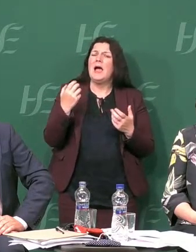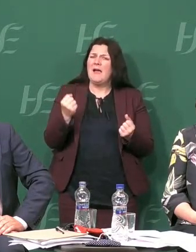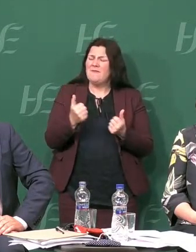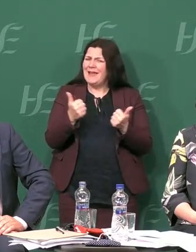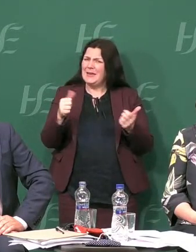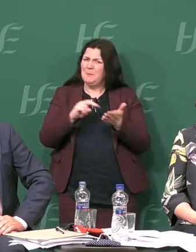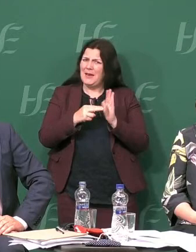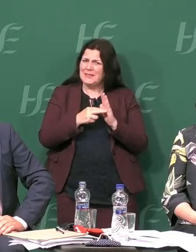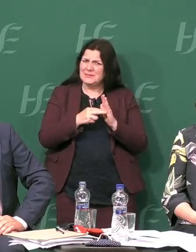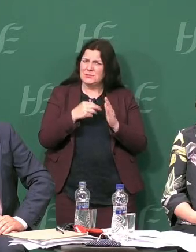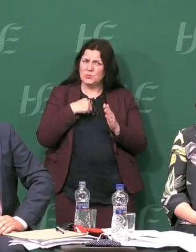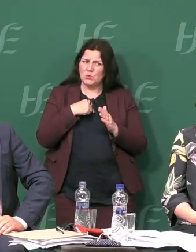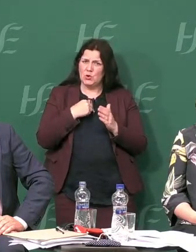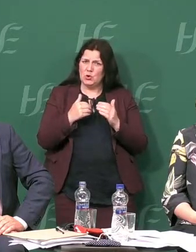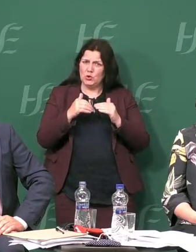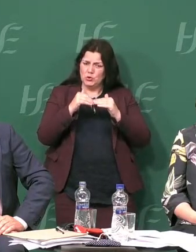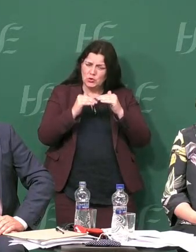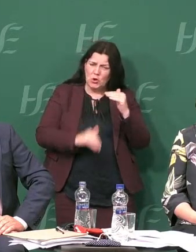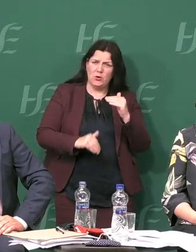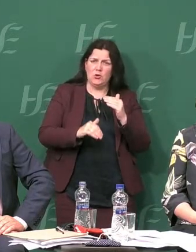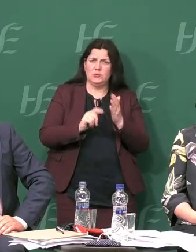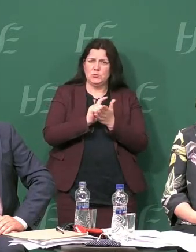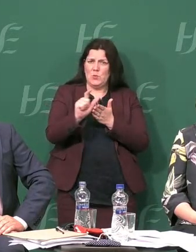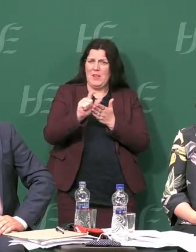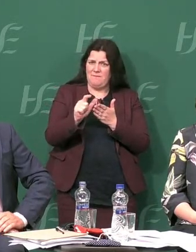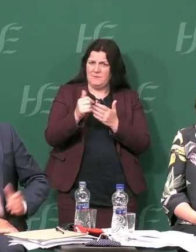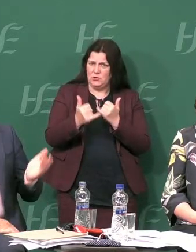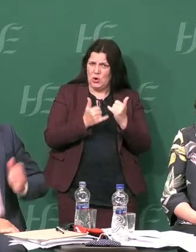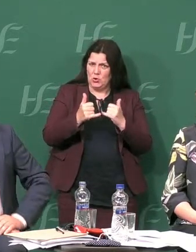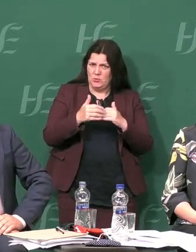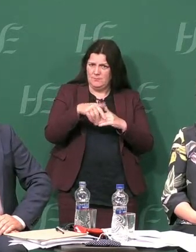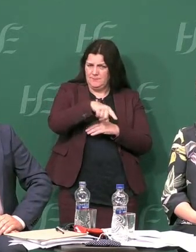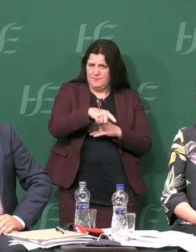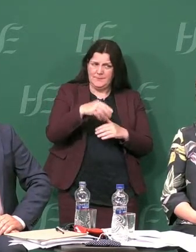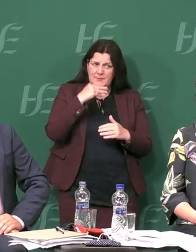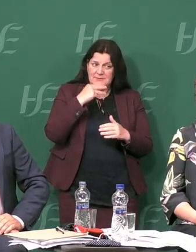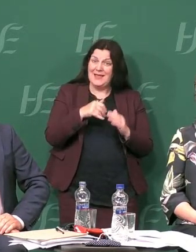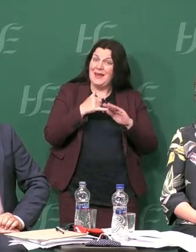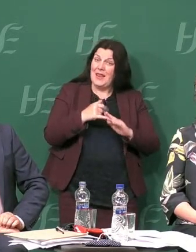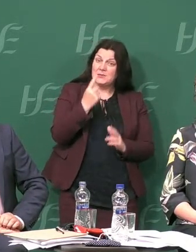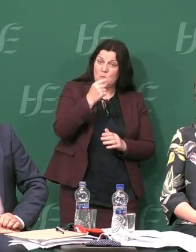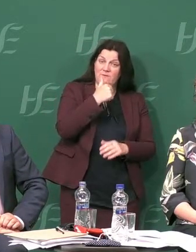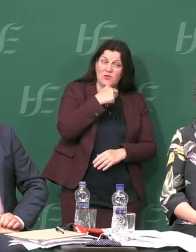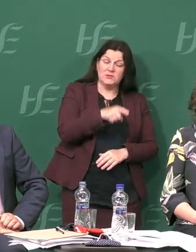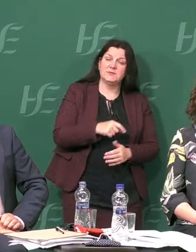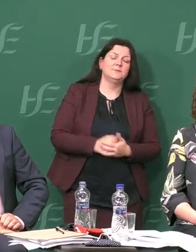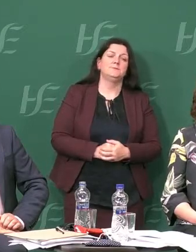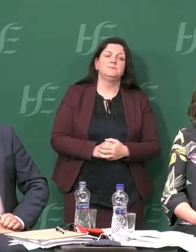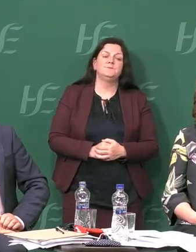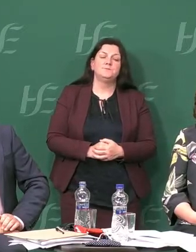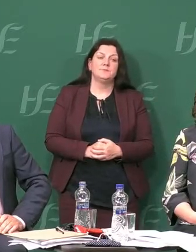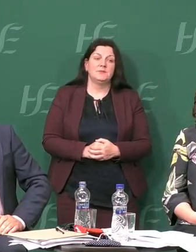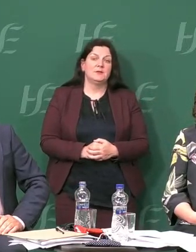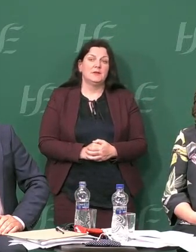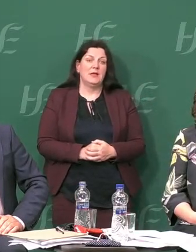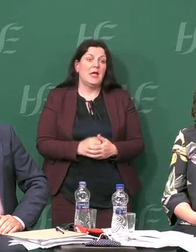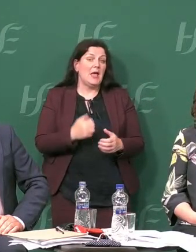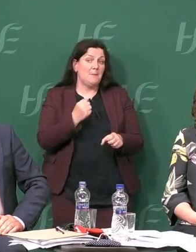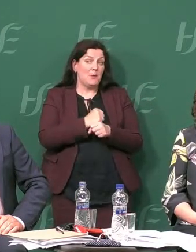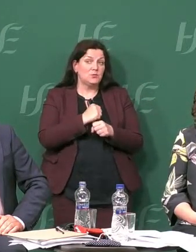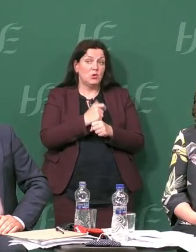to administer vaccines to children under the age of 12? You take the last part, yeah, go ahead. So there's